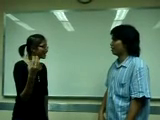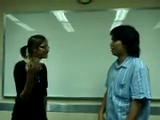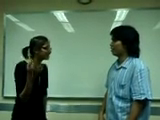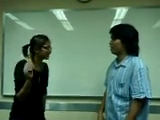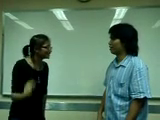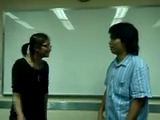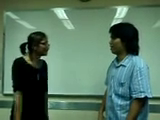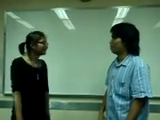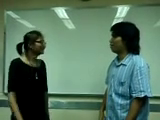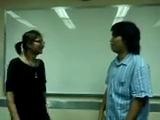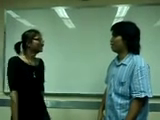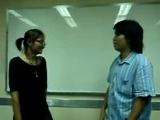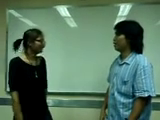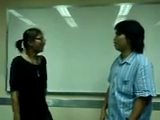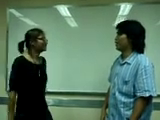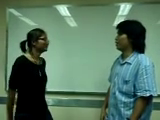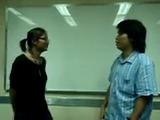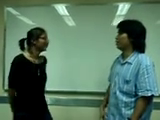last night. Maybe.